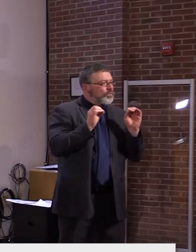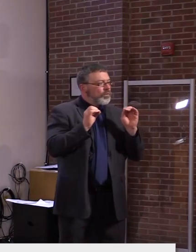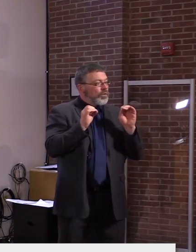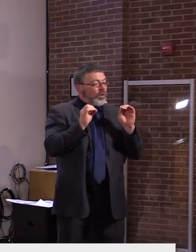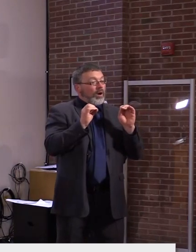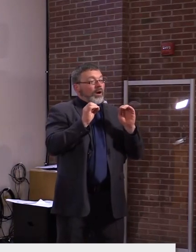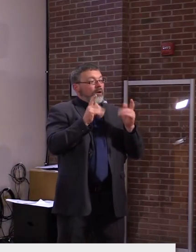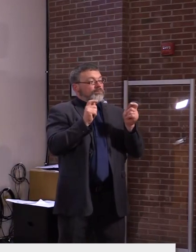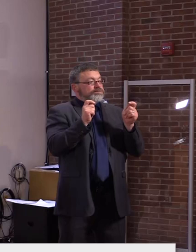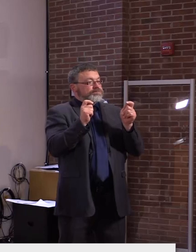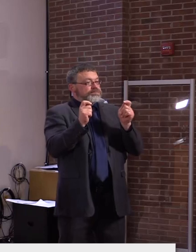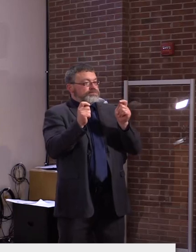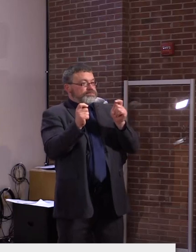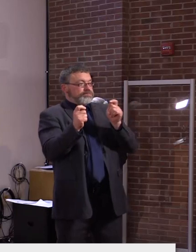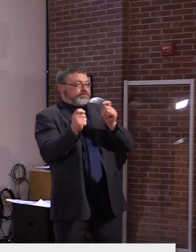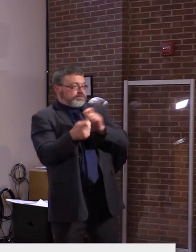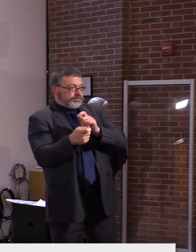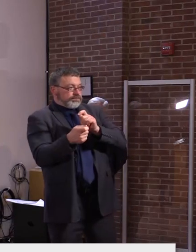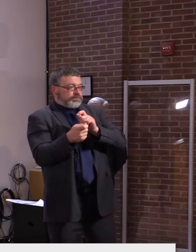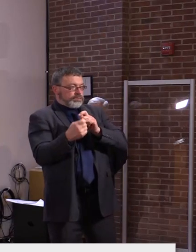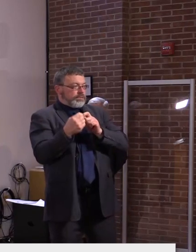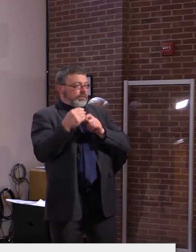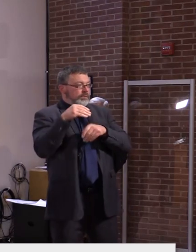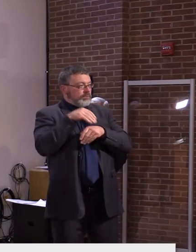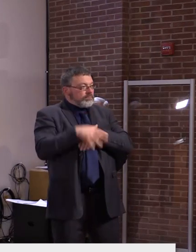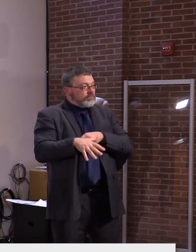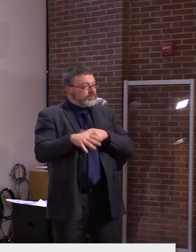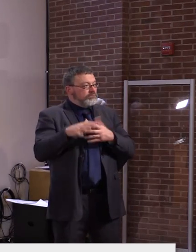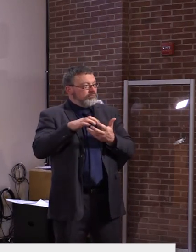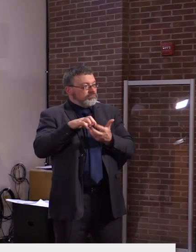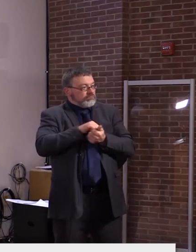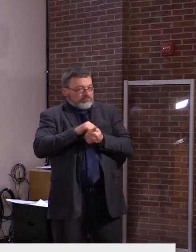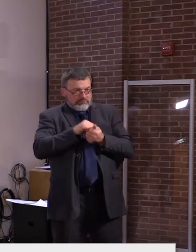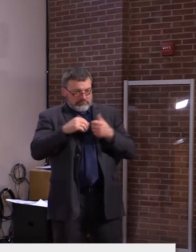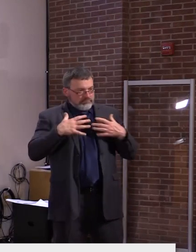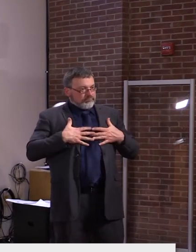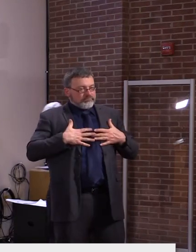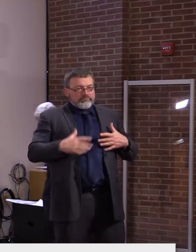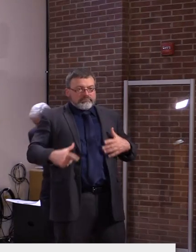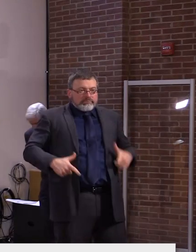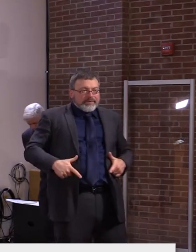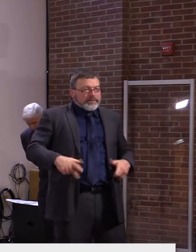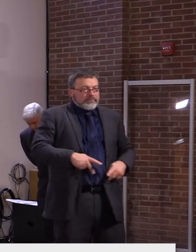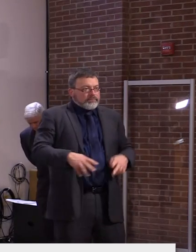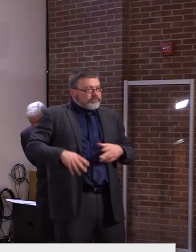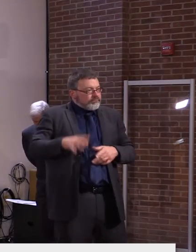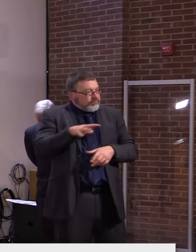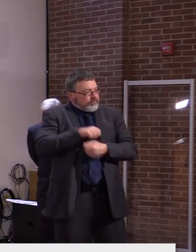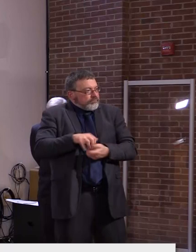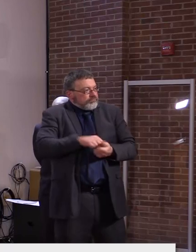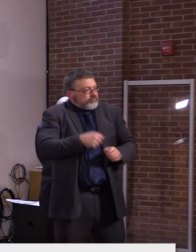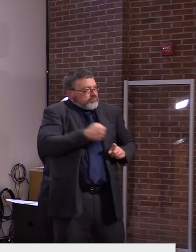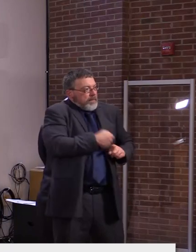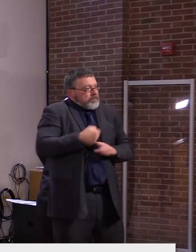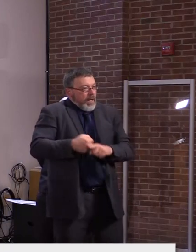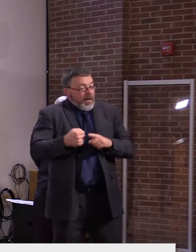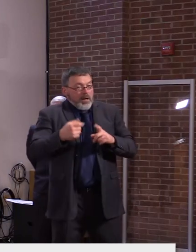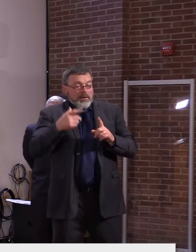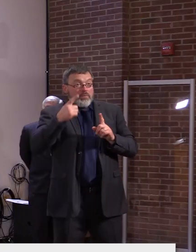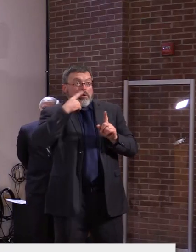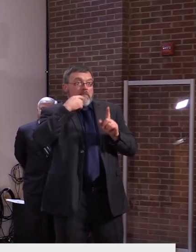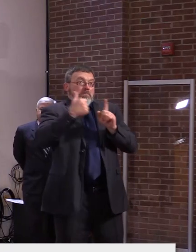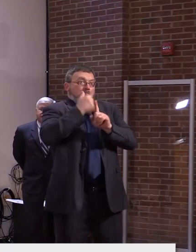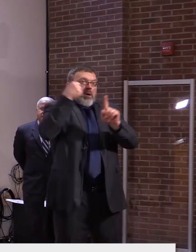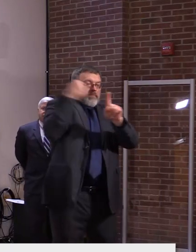into damage to other organs. And in this case, we're talking specifically the lungs, which